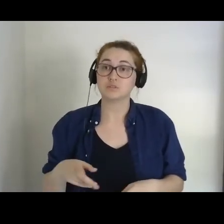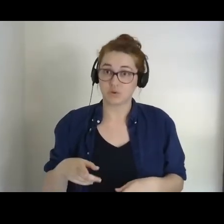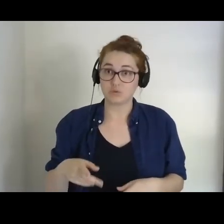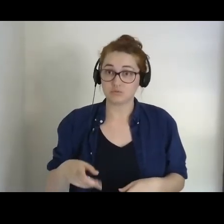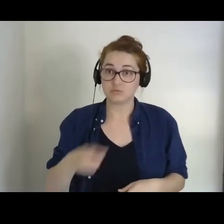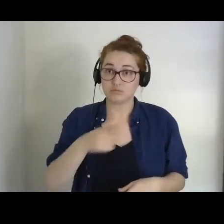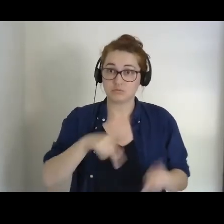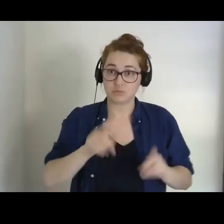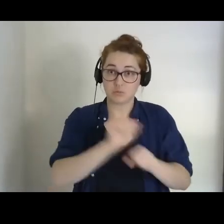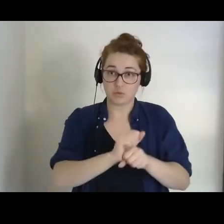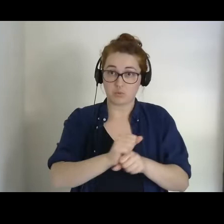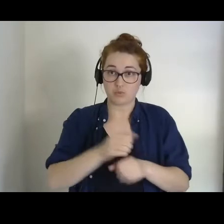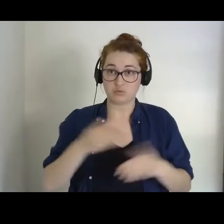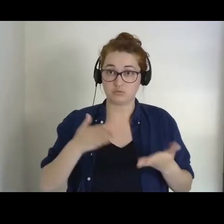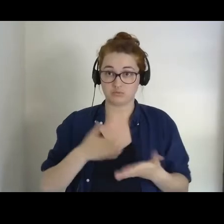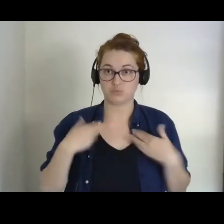rights.